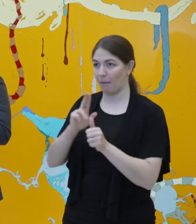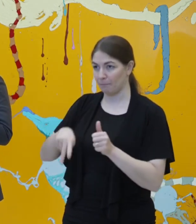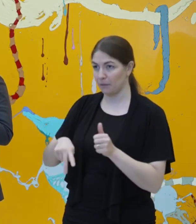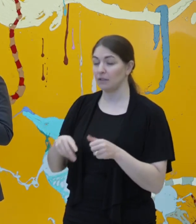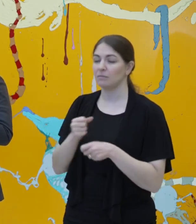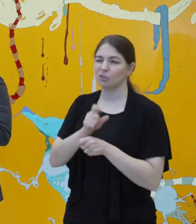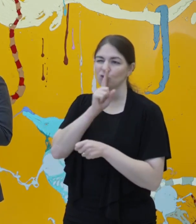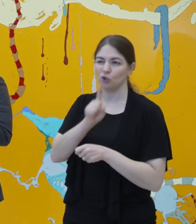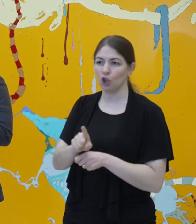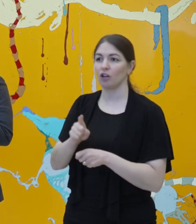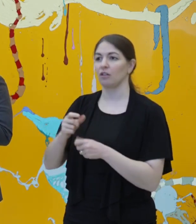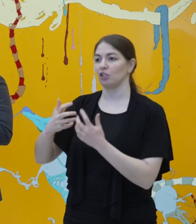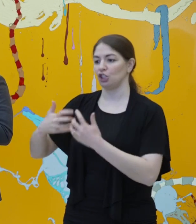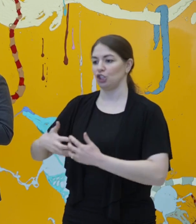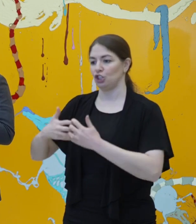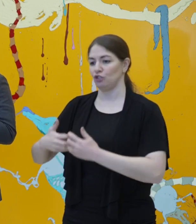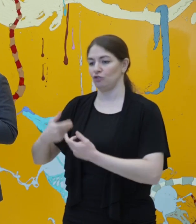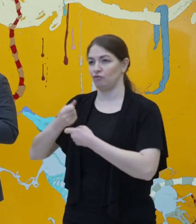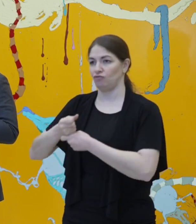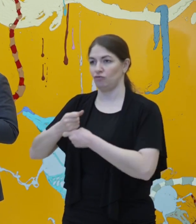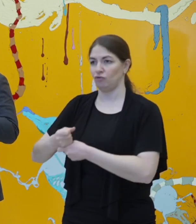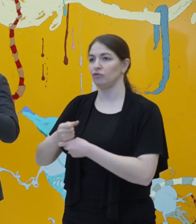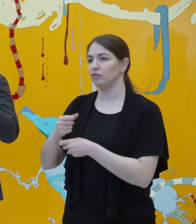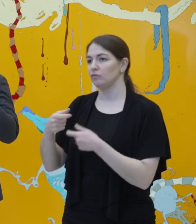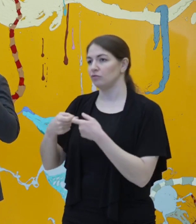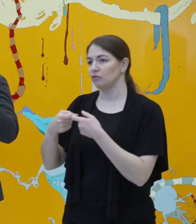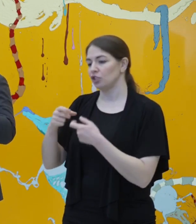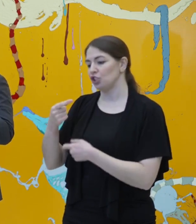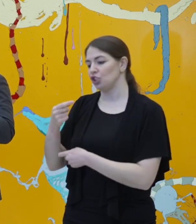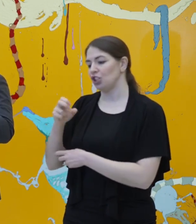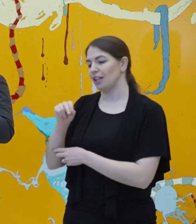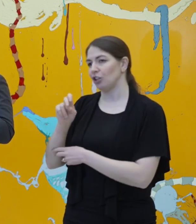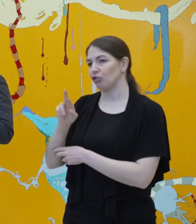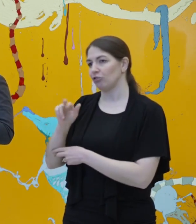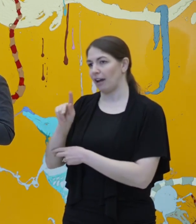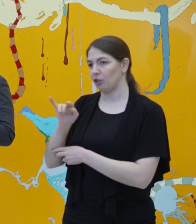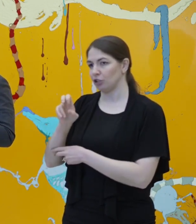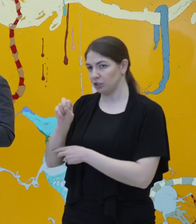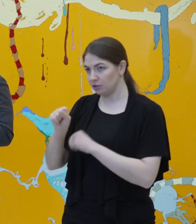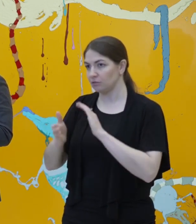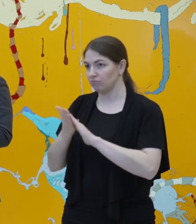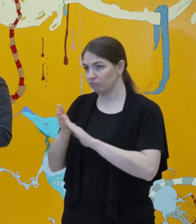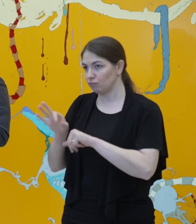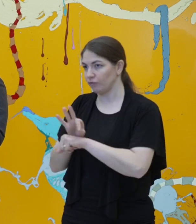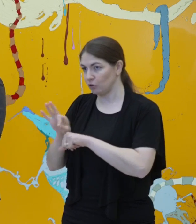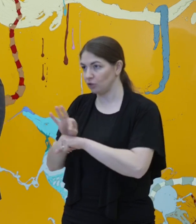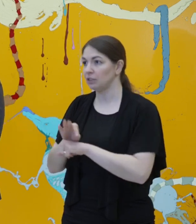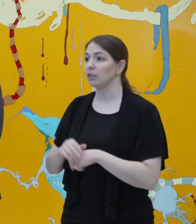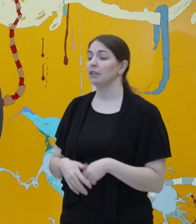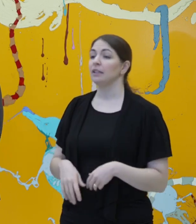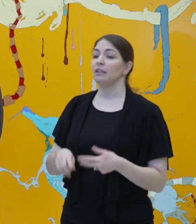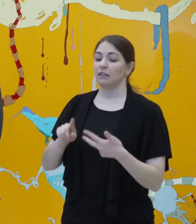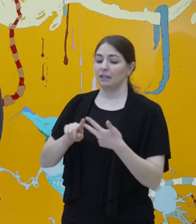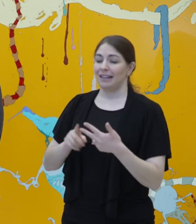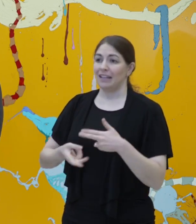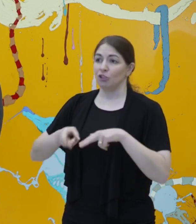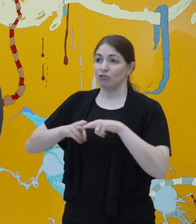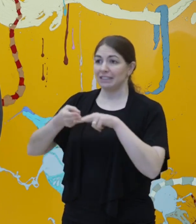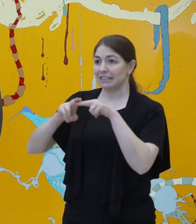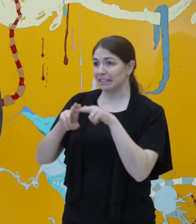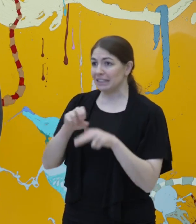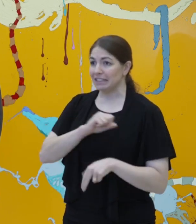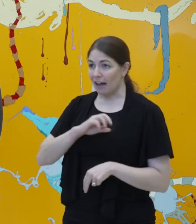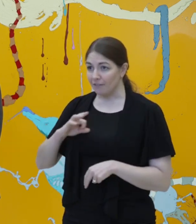working, increasing the staffing and surveillance roles at the plant during the